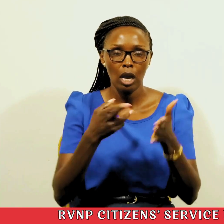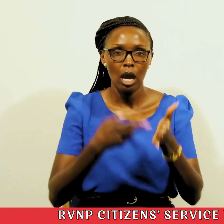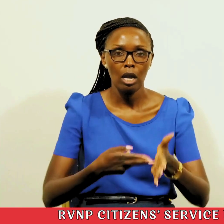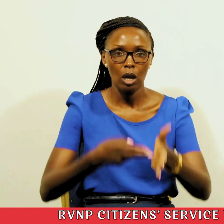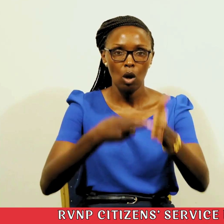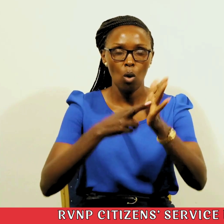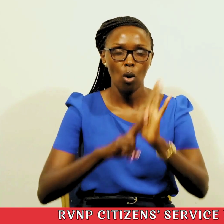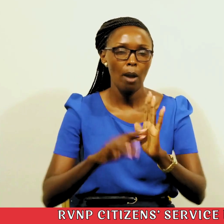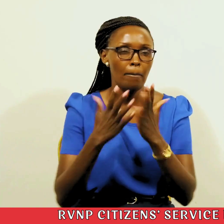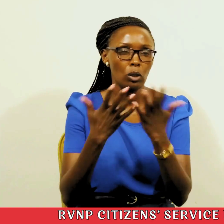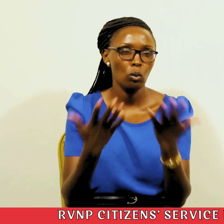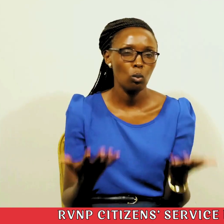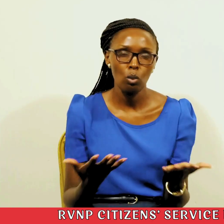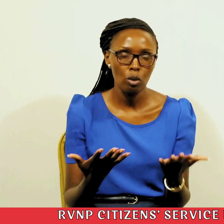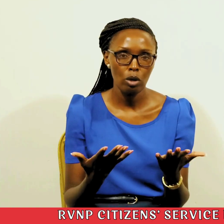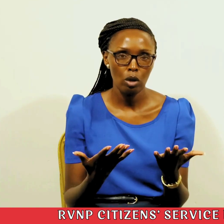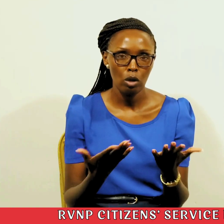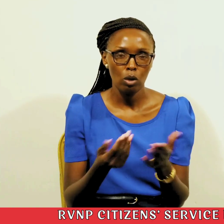is course completion,